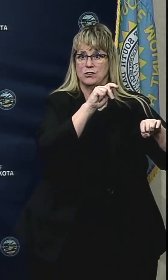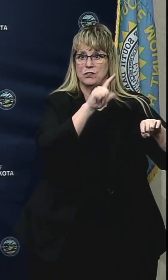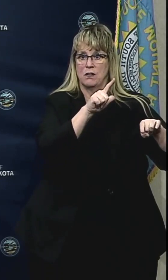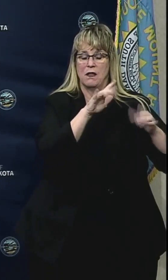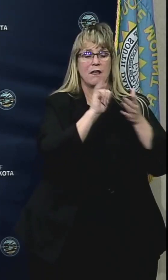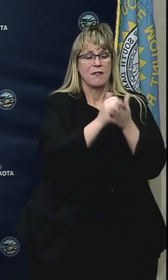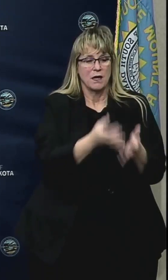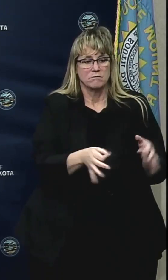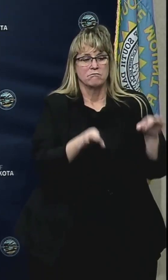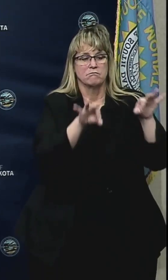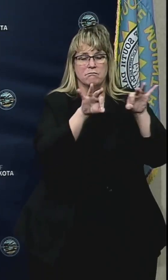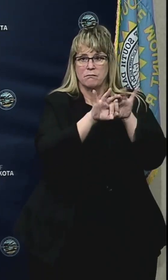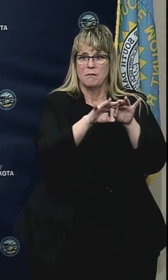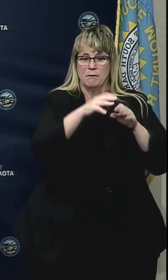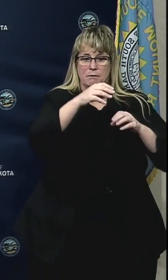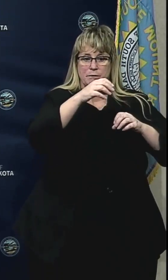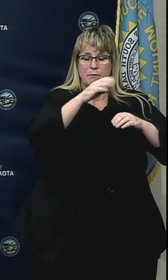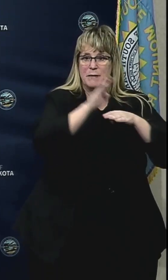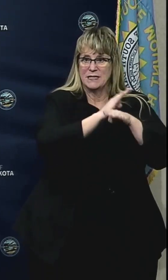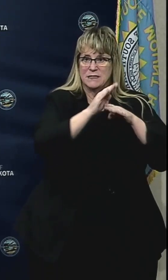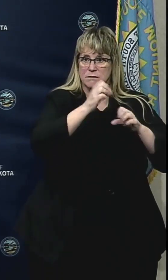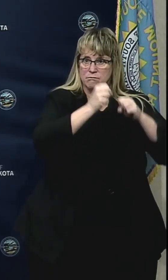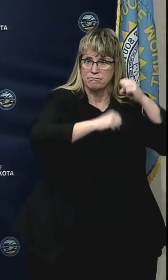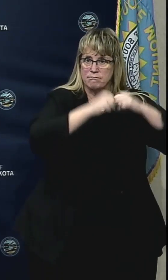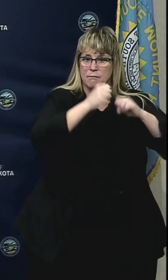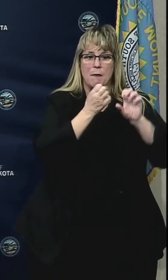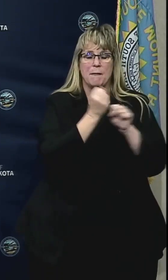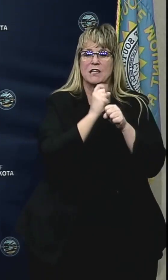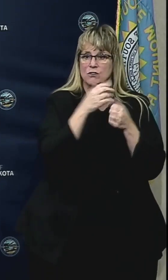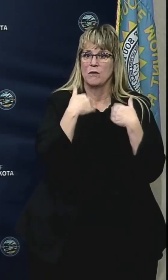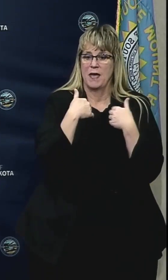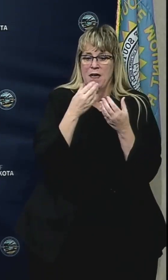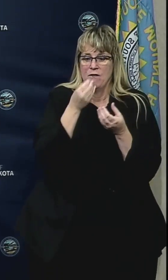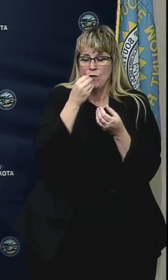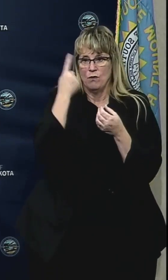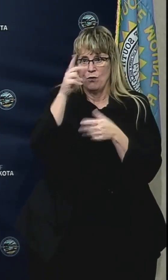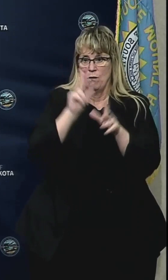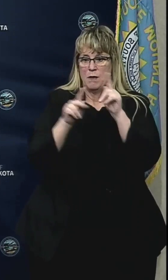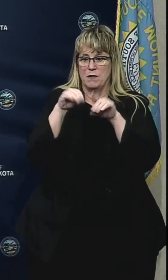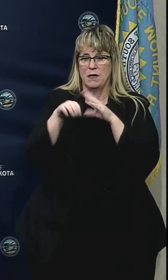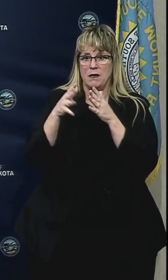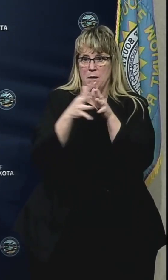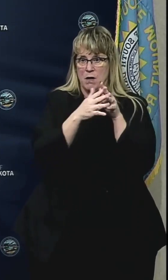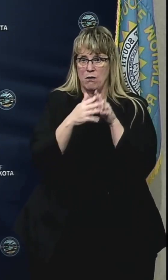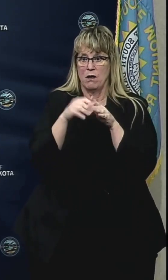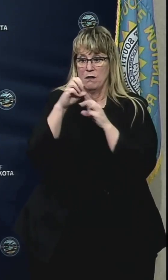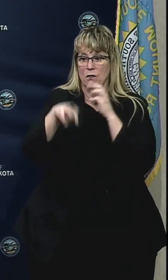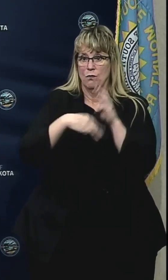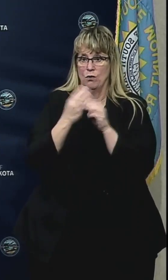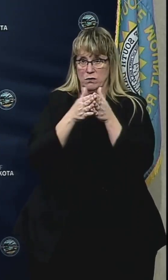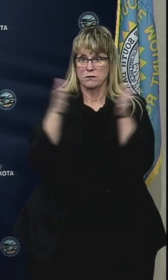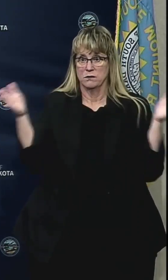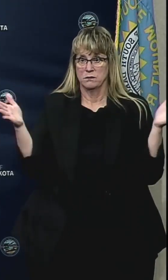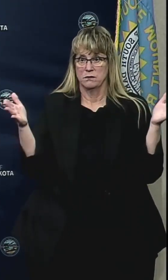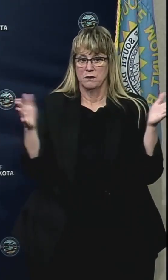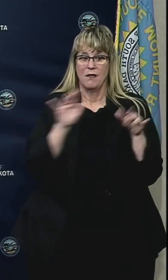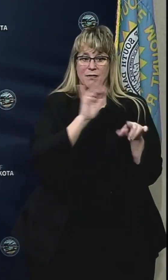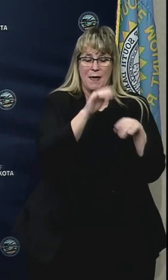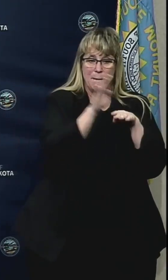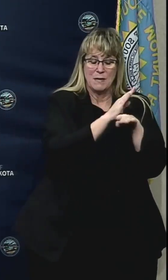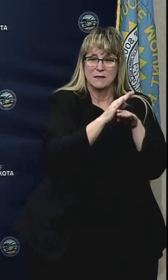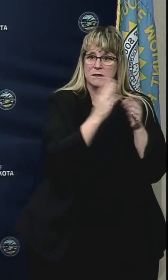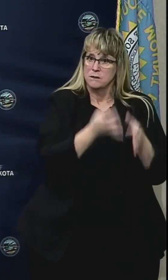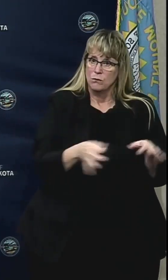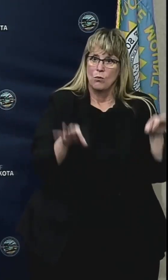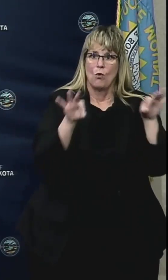of our critical infrastructure plan to make sure that we can put food on the table for Americans and people across the world. That is something